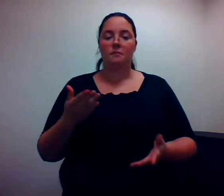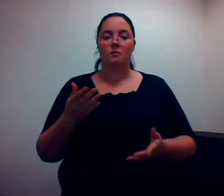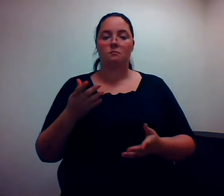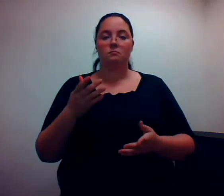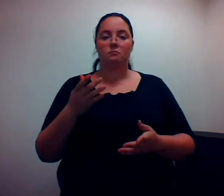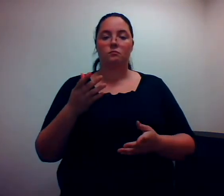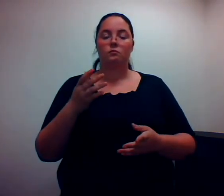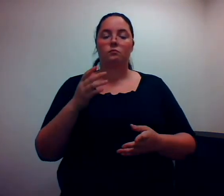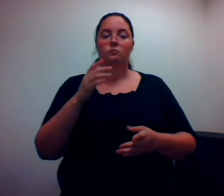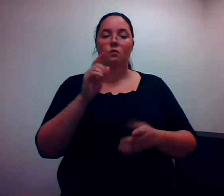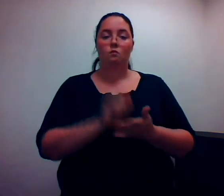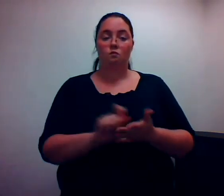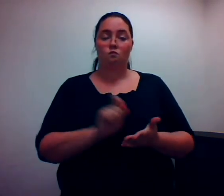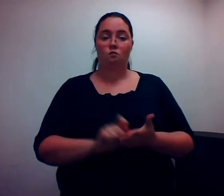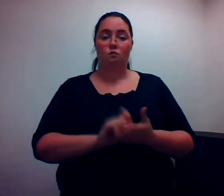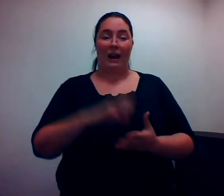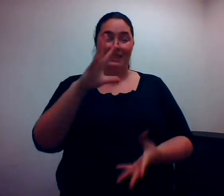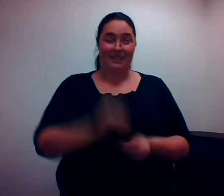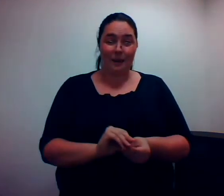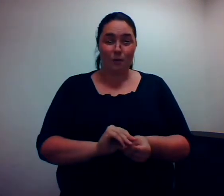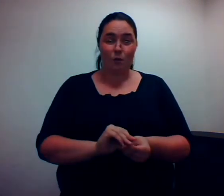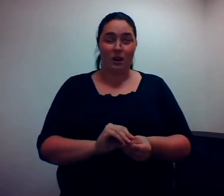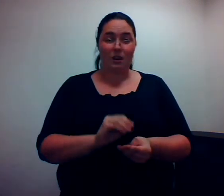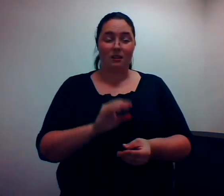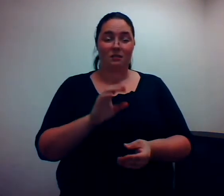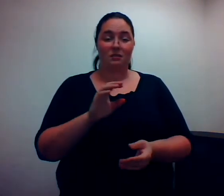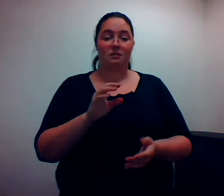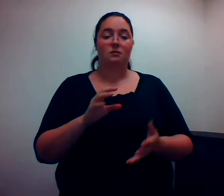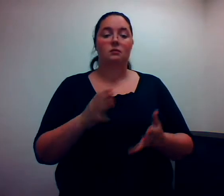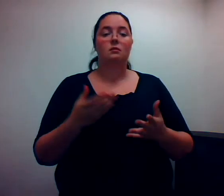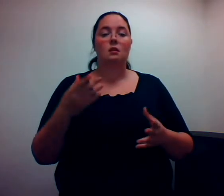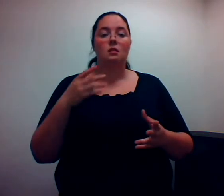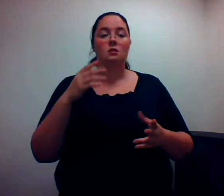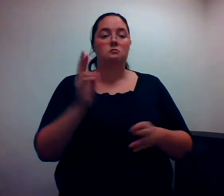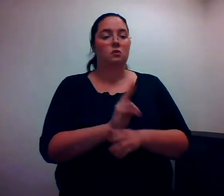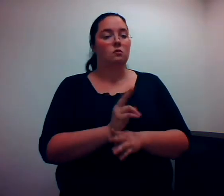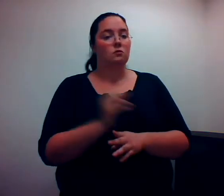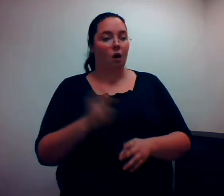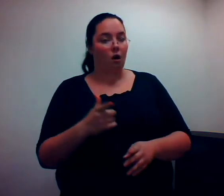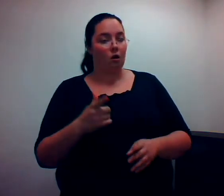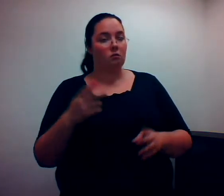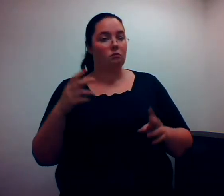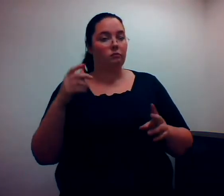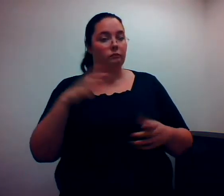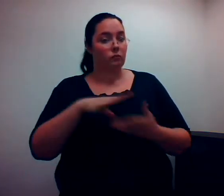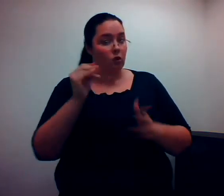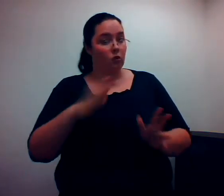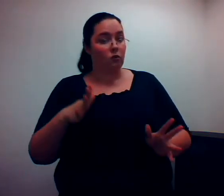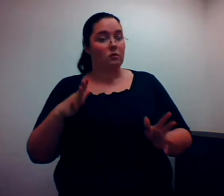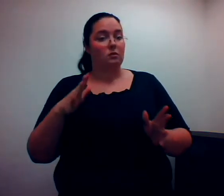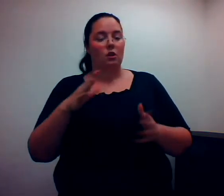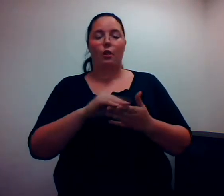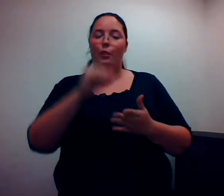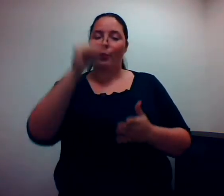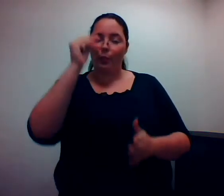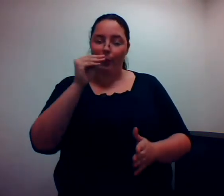bringing in all the skills that they've learned in class. And then the real key where they start to do some serious research, and even though it's